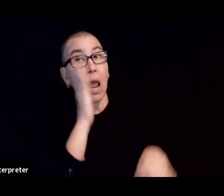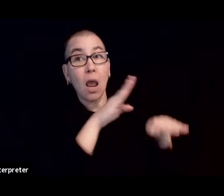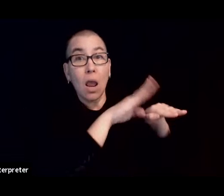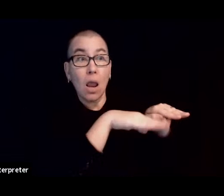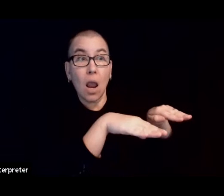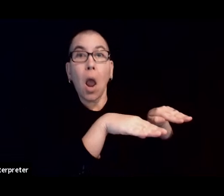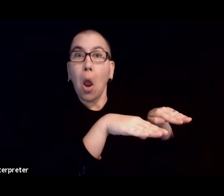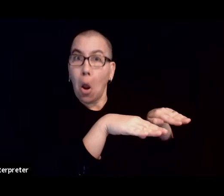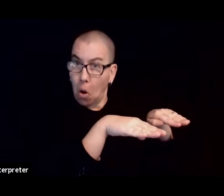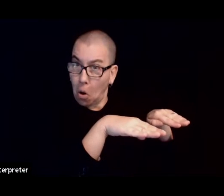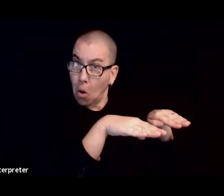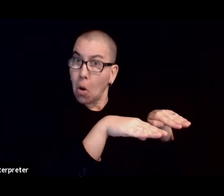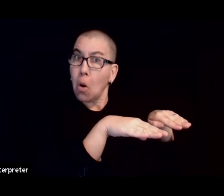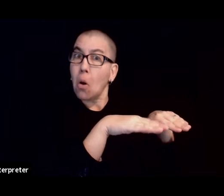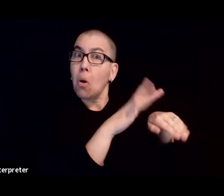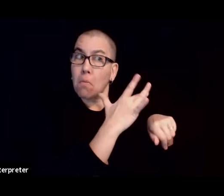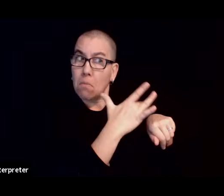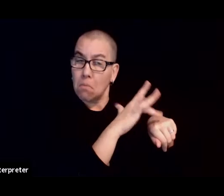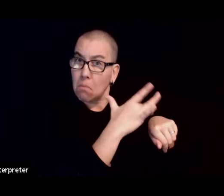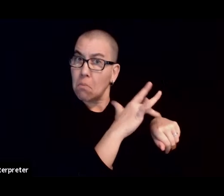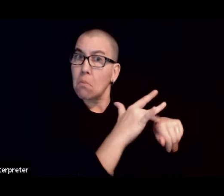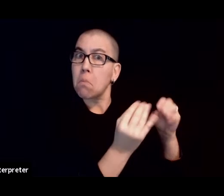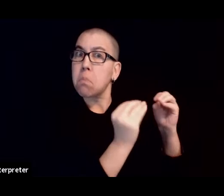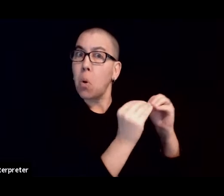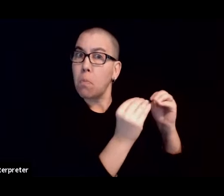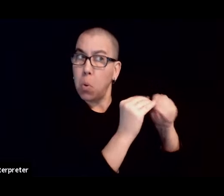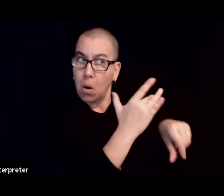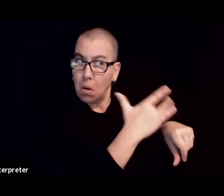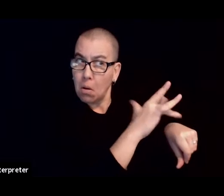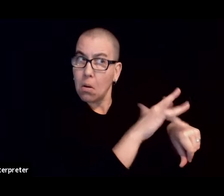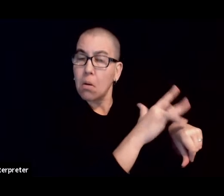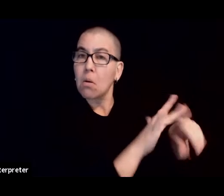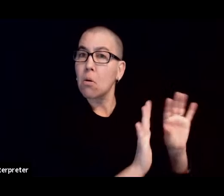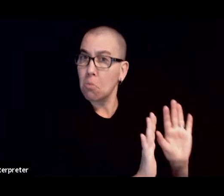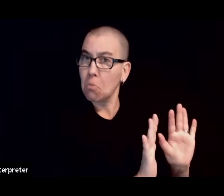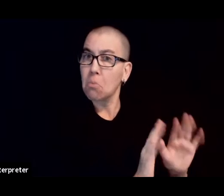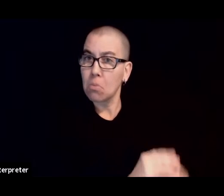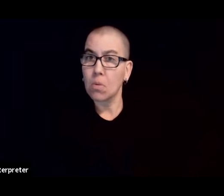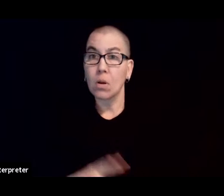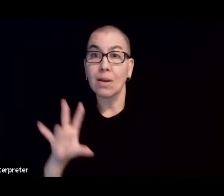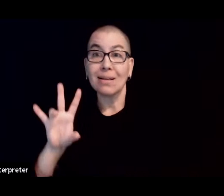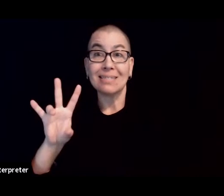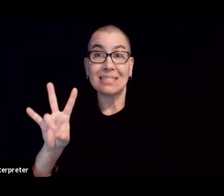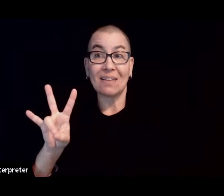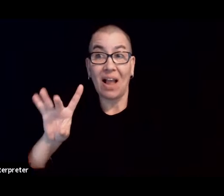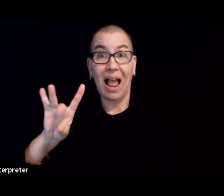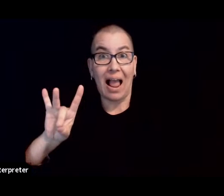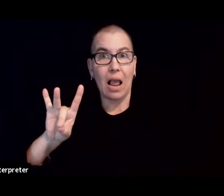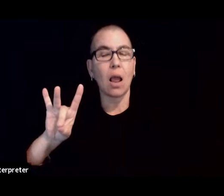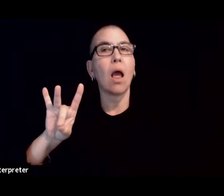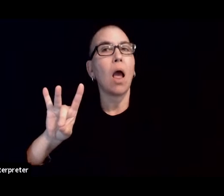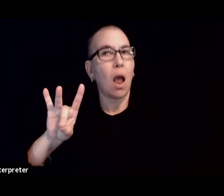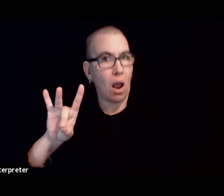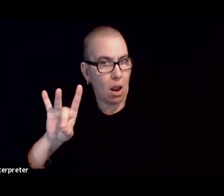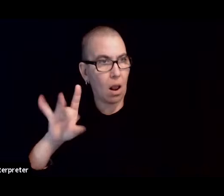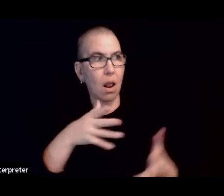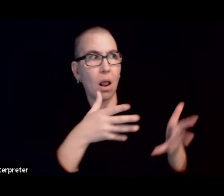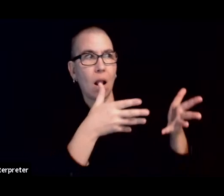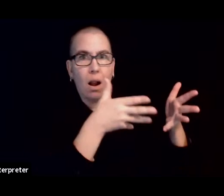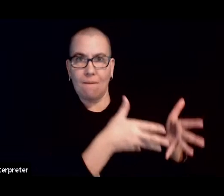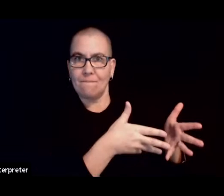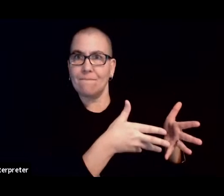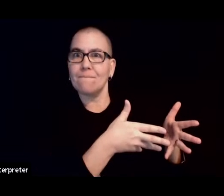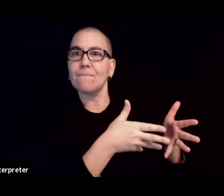downward trend over the last week. 78 fewer beds in total, 19 fewer ICU beds, 59